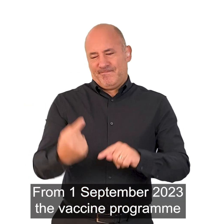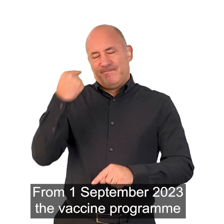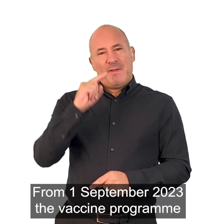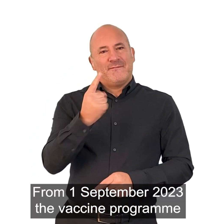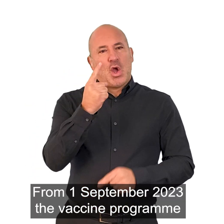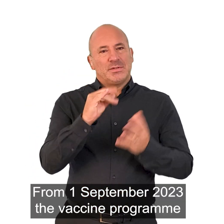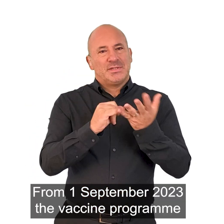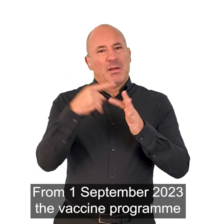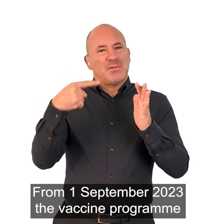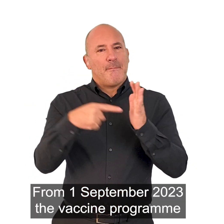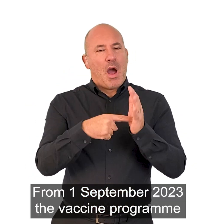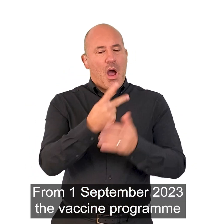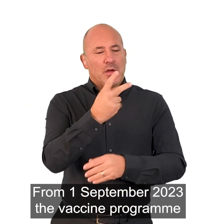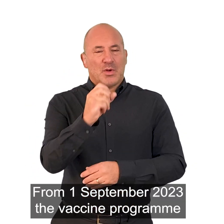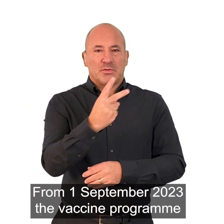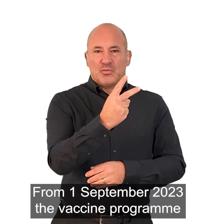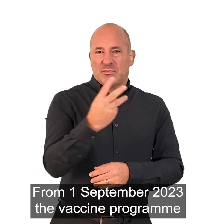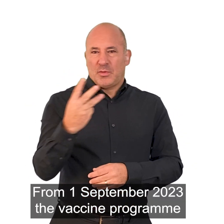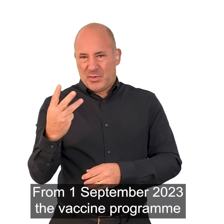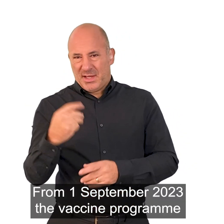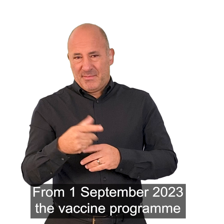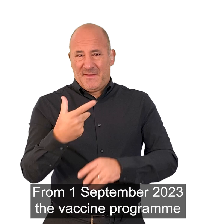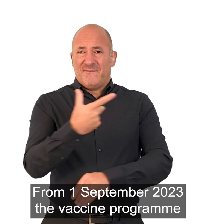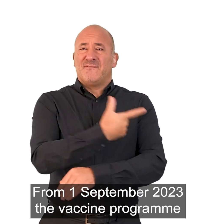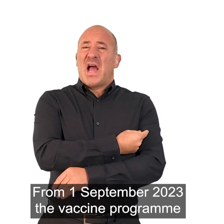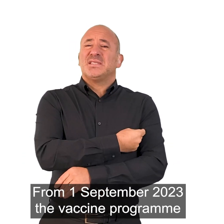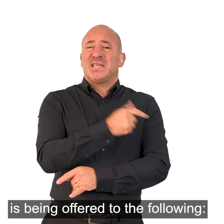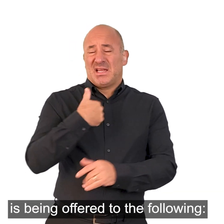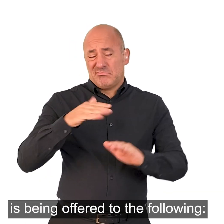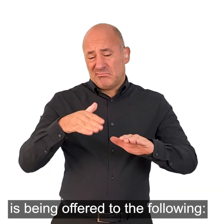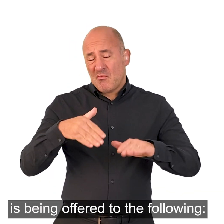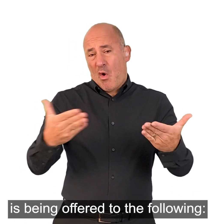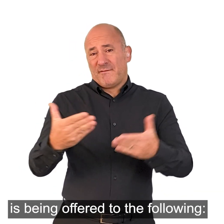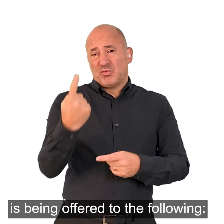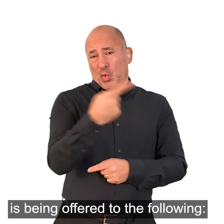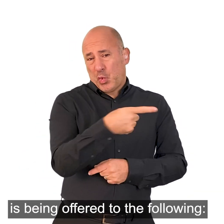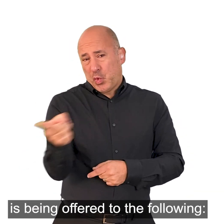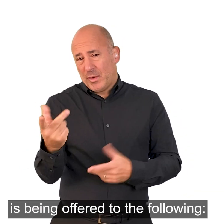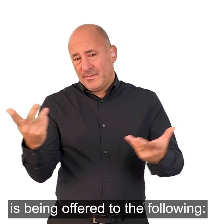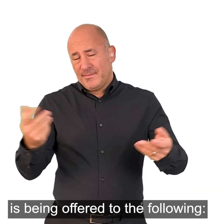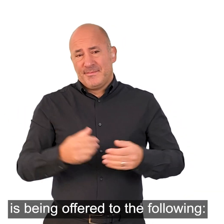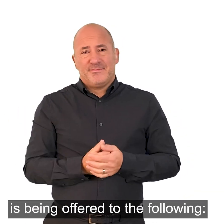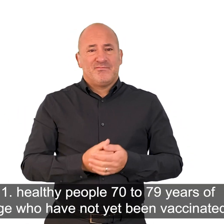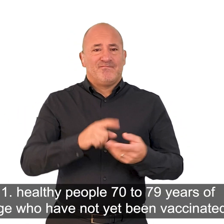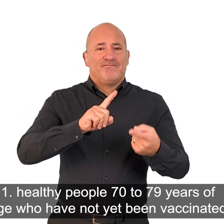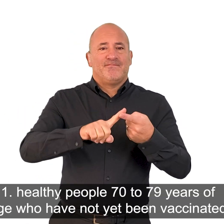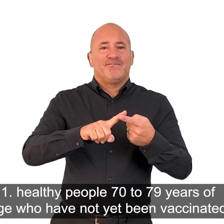From the 1st of September 2023, the vaccine programme is being offered to the following.